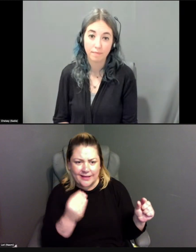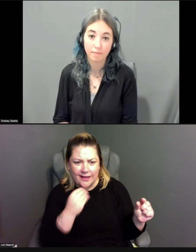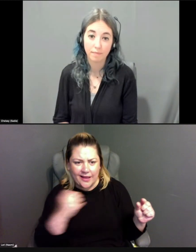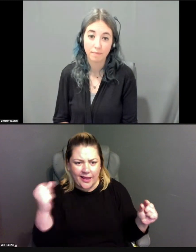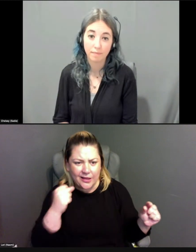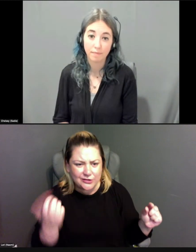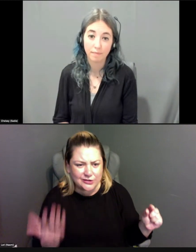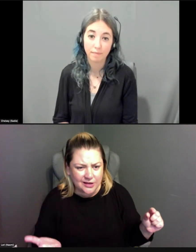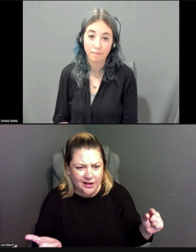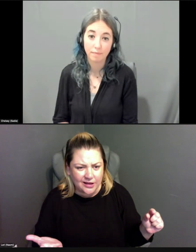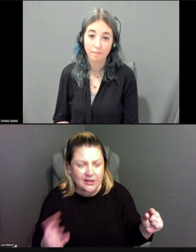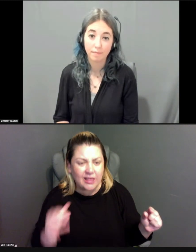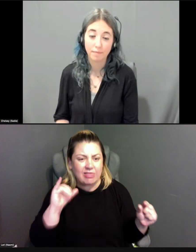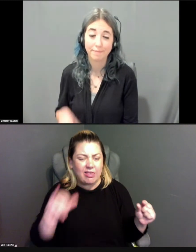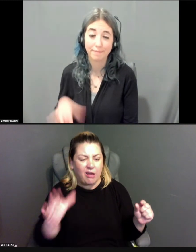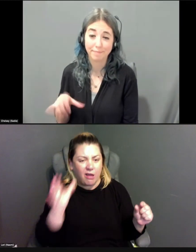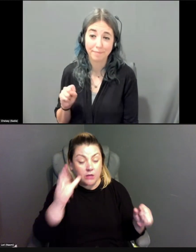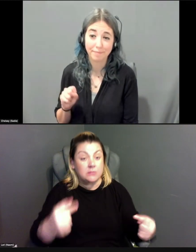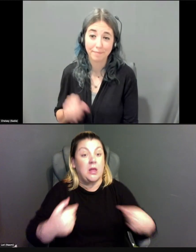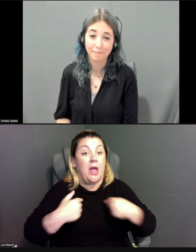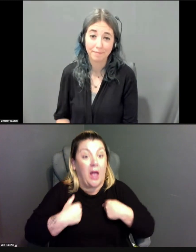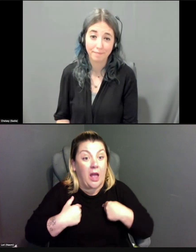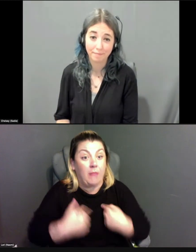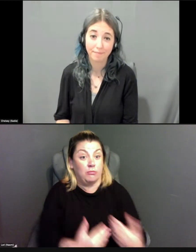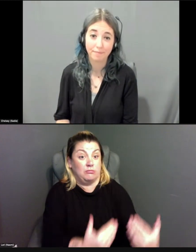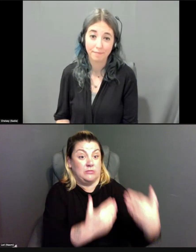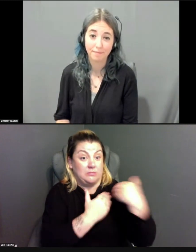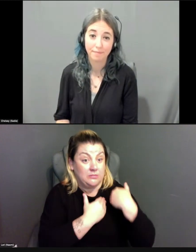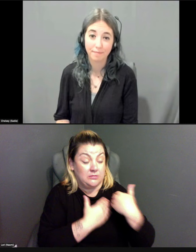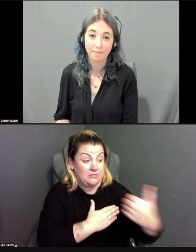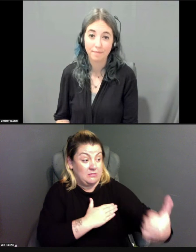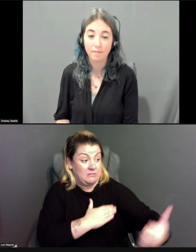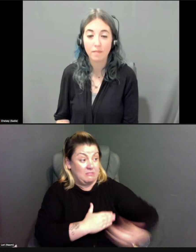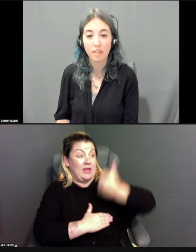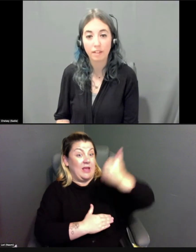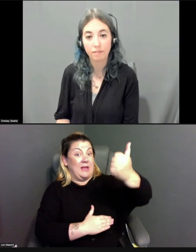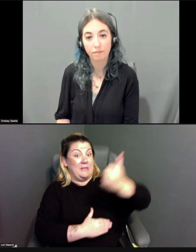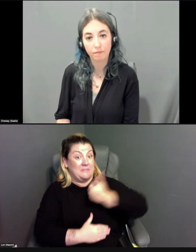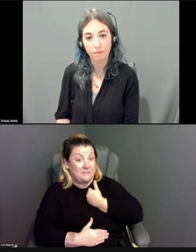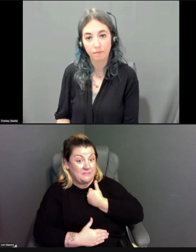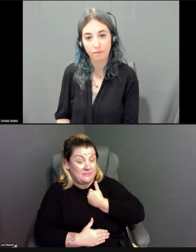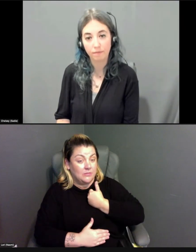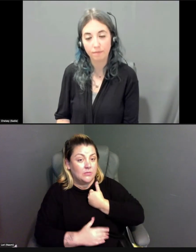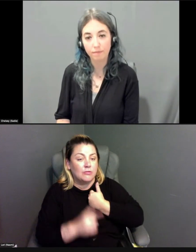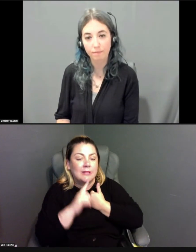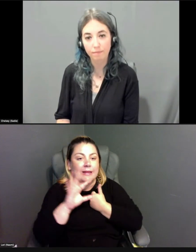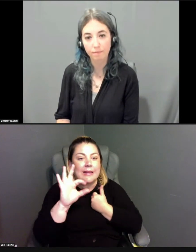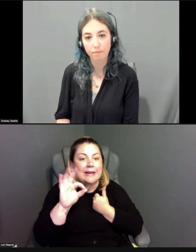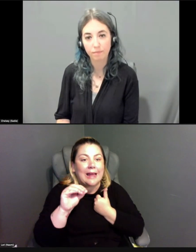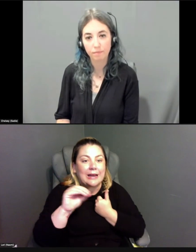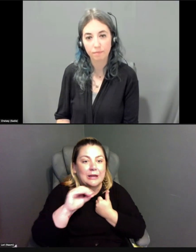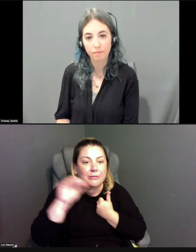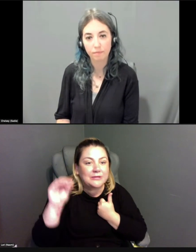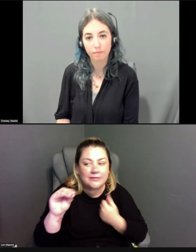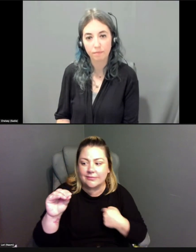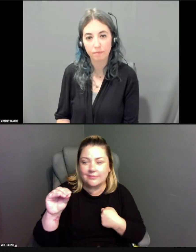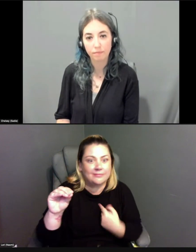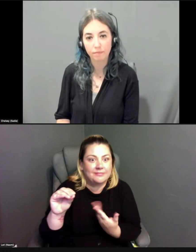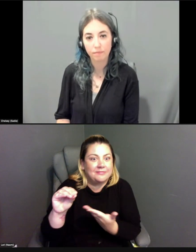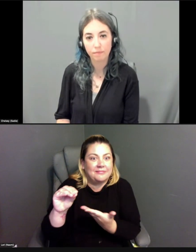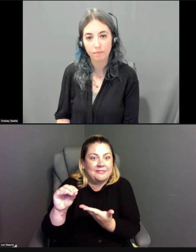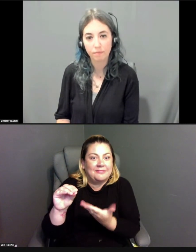we are personally responsible for something that is 90% something that is not